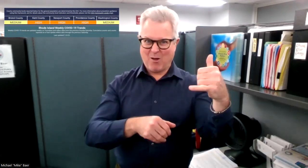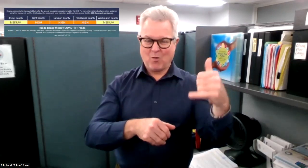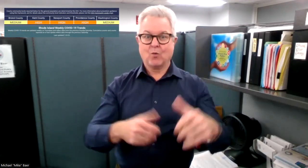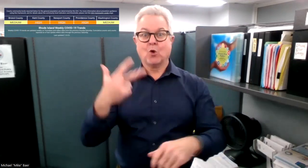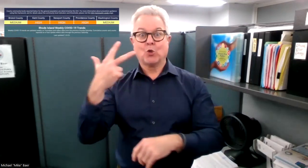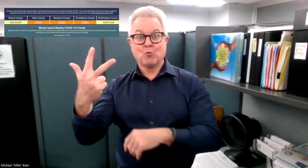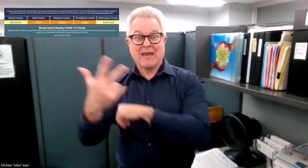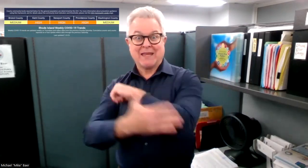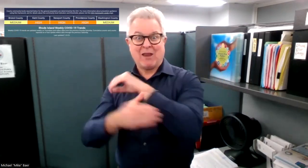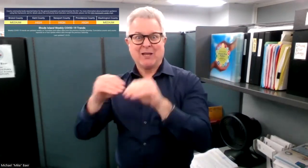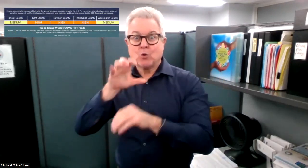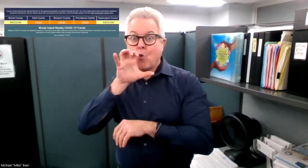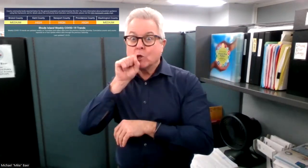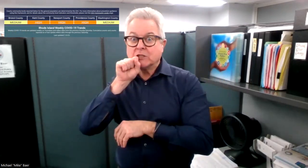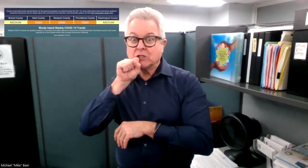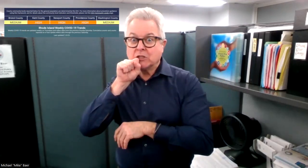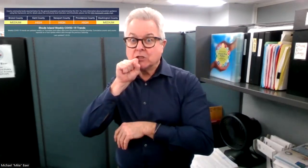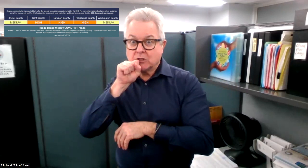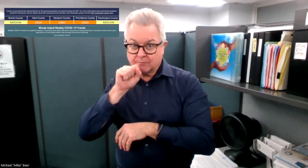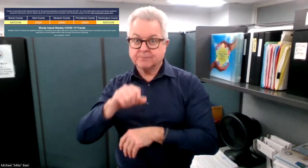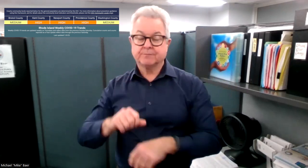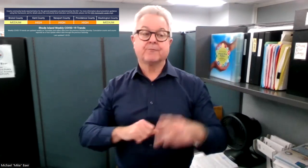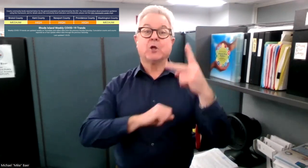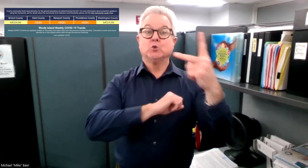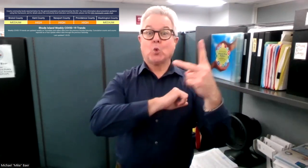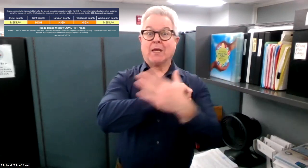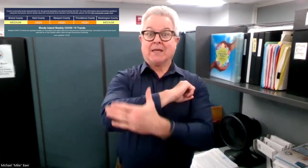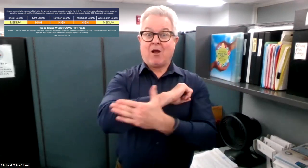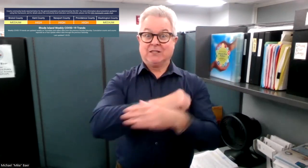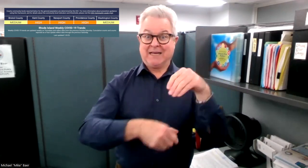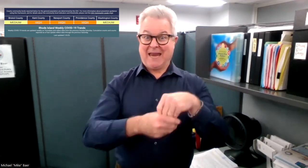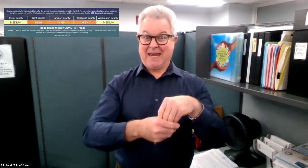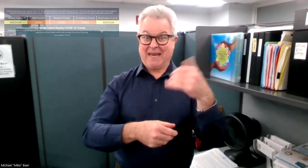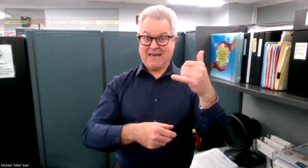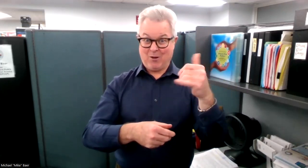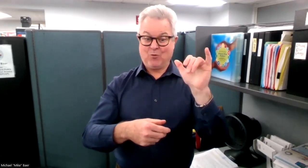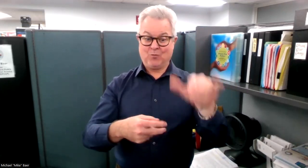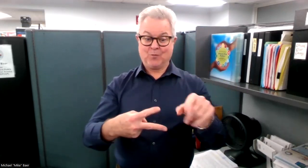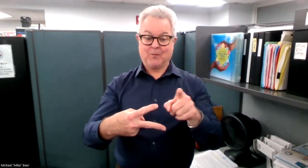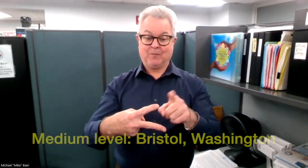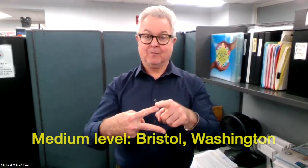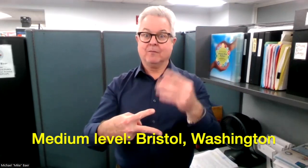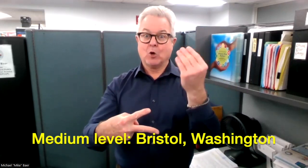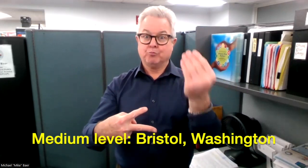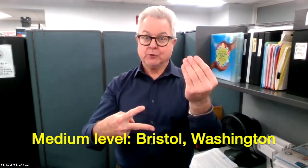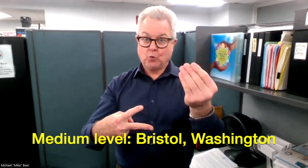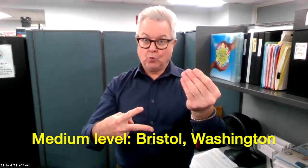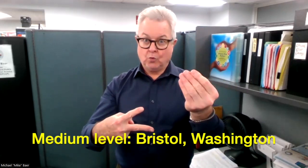color, 1 in yellow, 3 in orange. All right, the 2 counties that are in yellow are medium